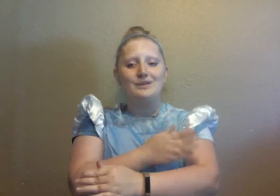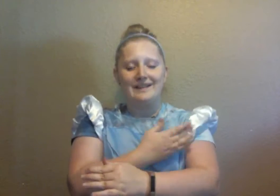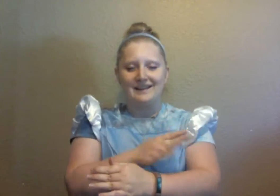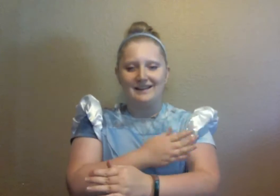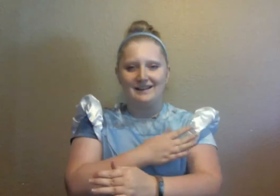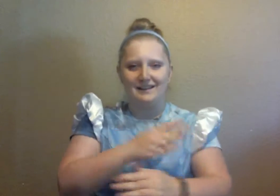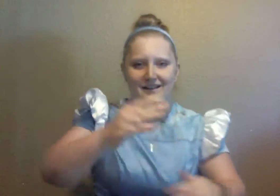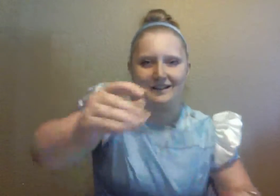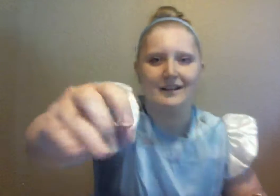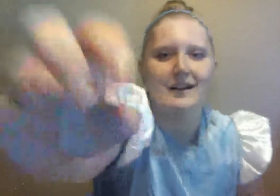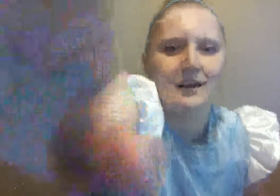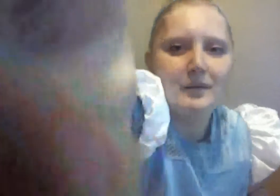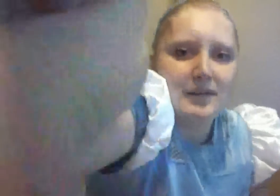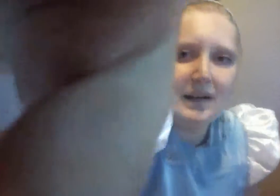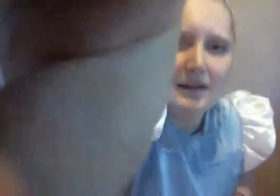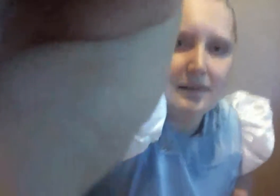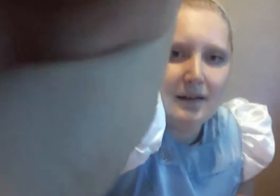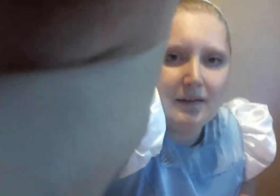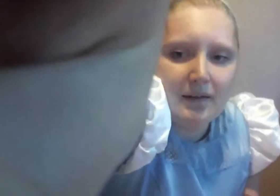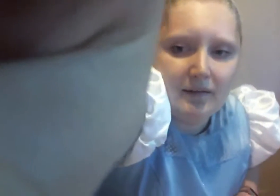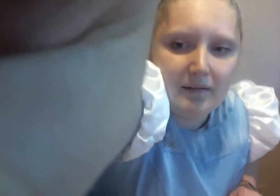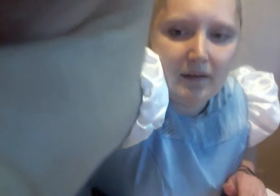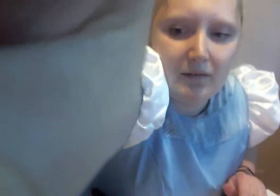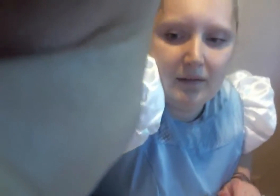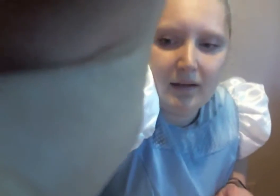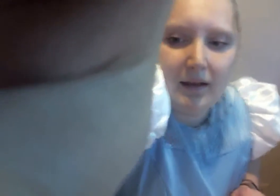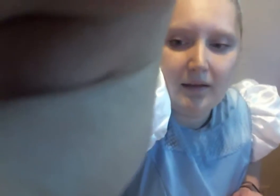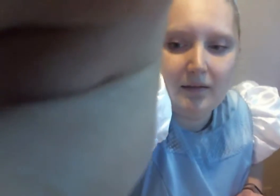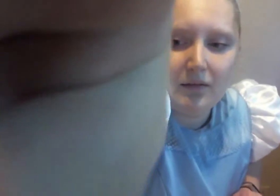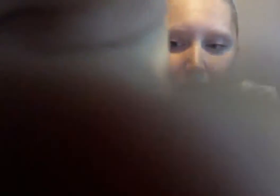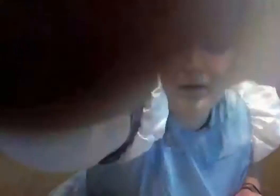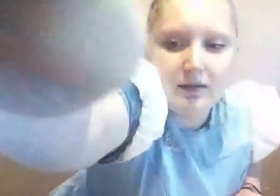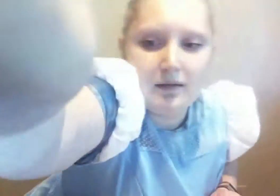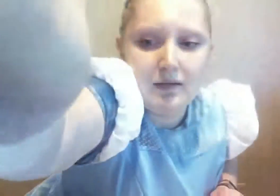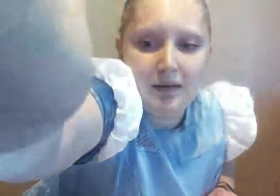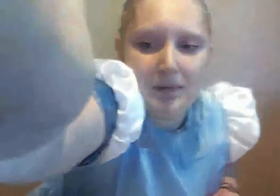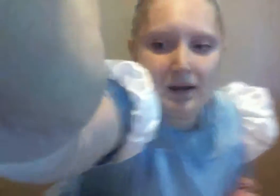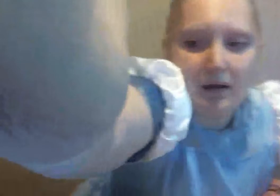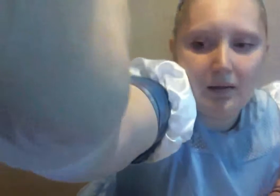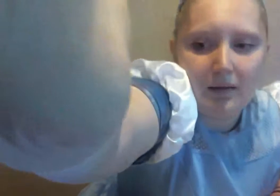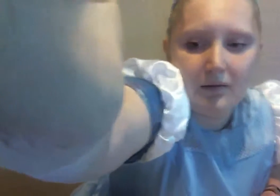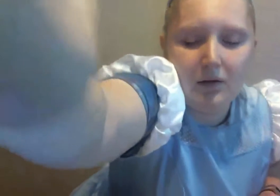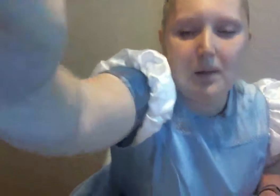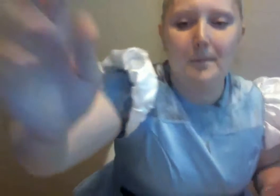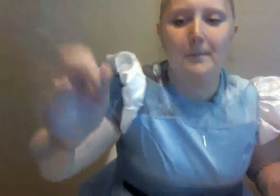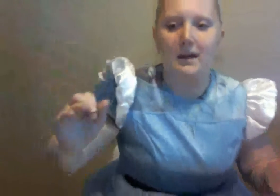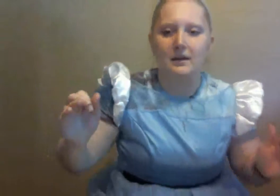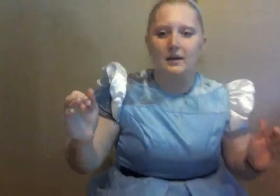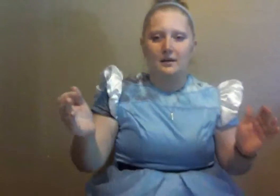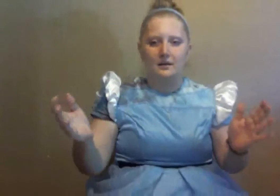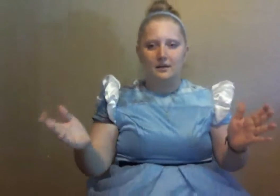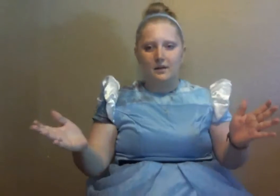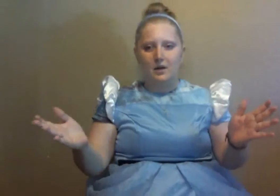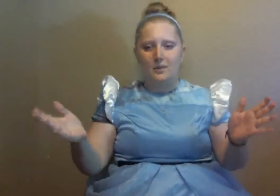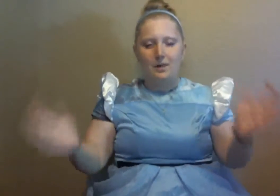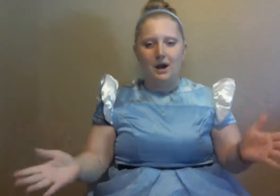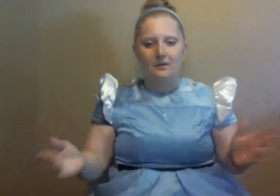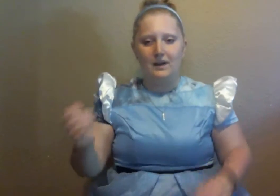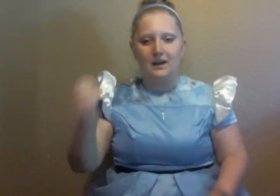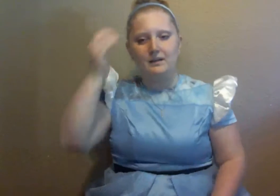music. I'm just going to tilt this down slightly so you can see me a little better. Perfect.